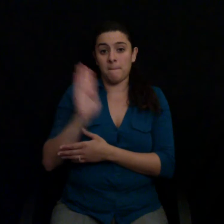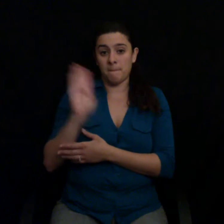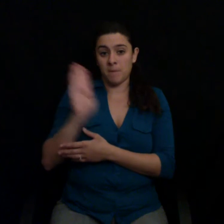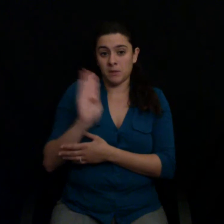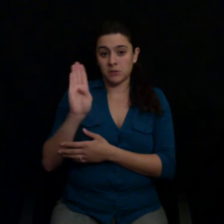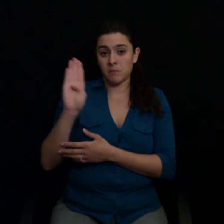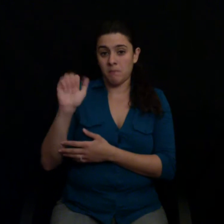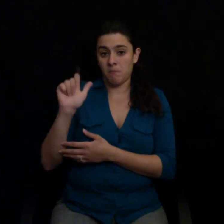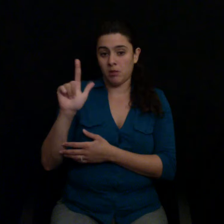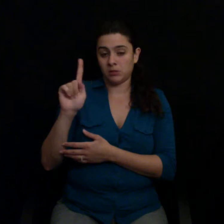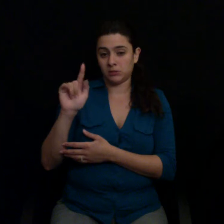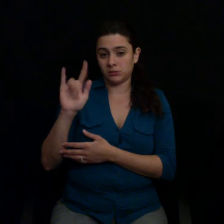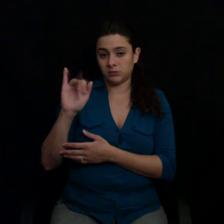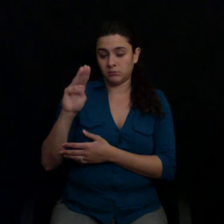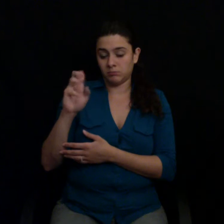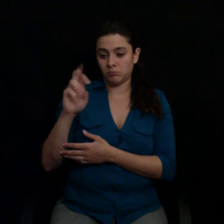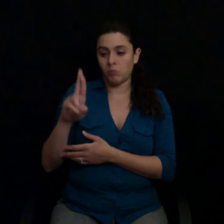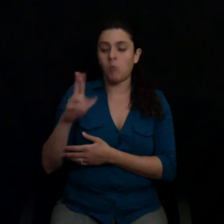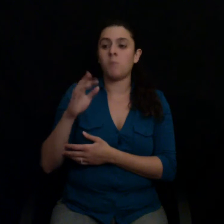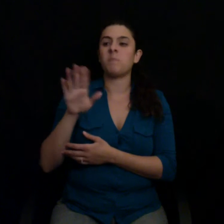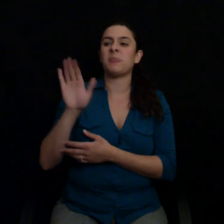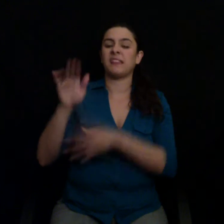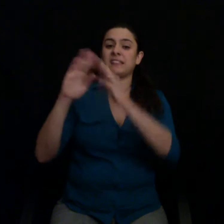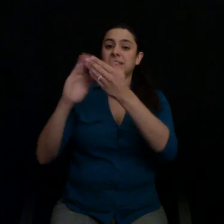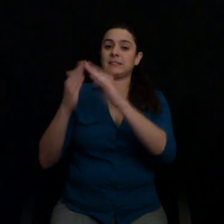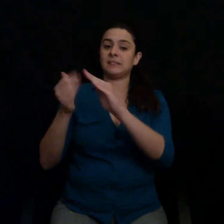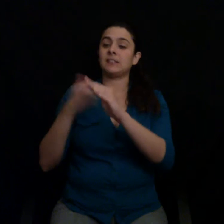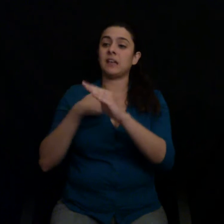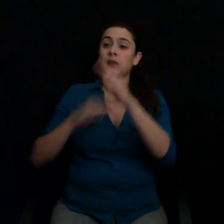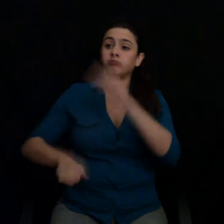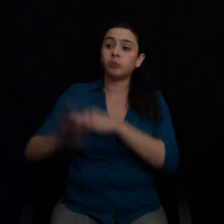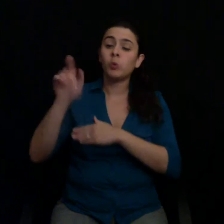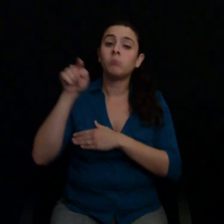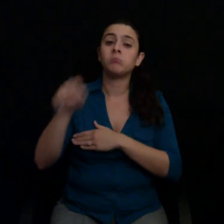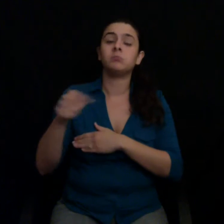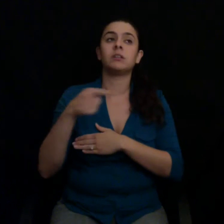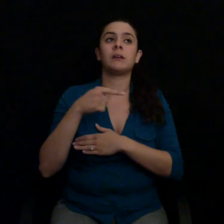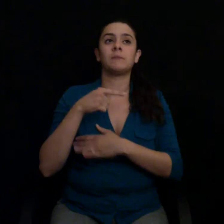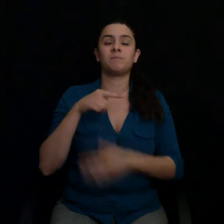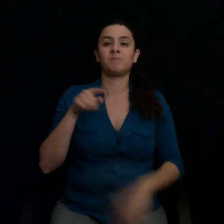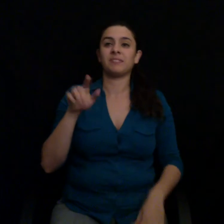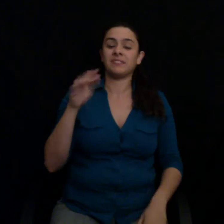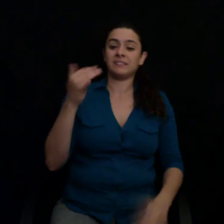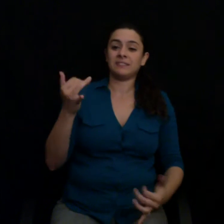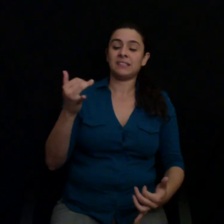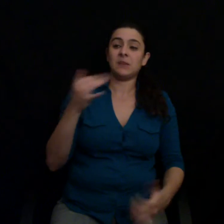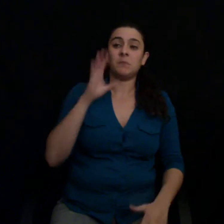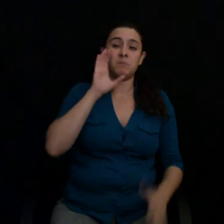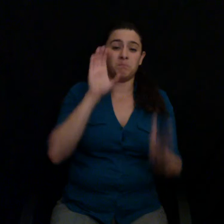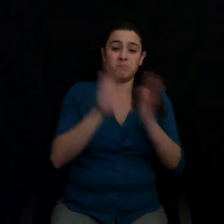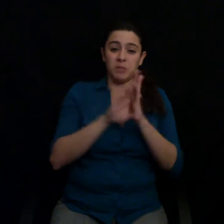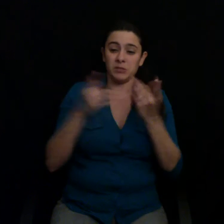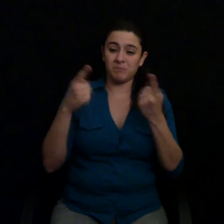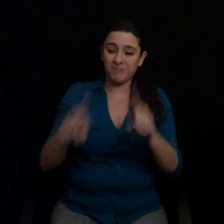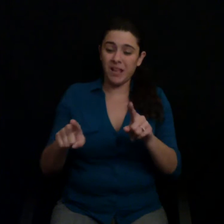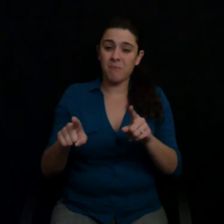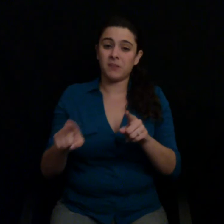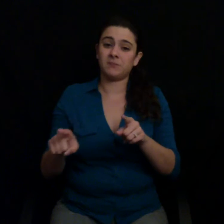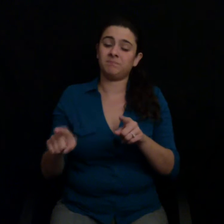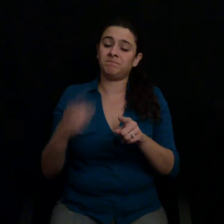to know really well has been difficult. It's been even more difficult to see how some of these